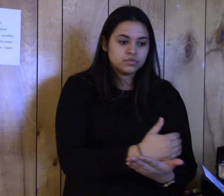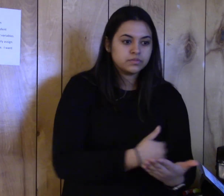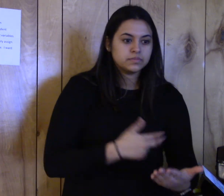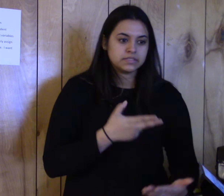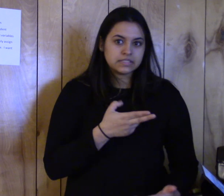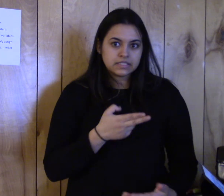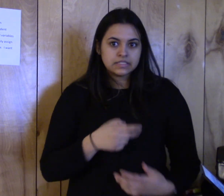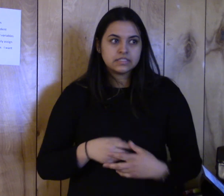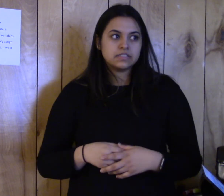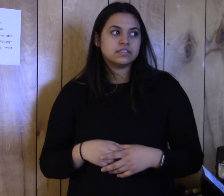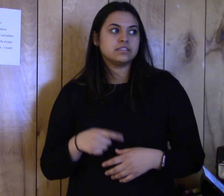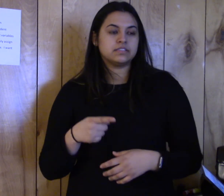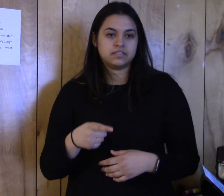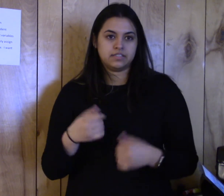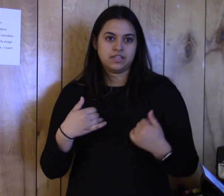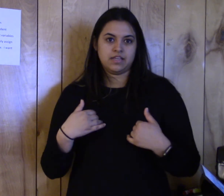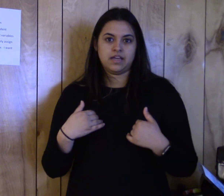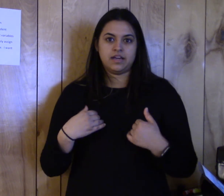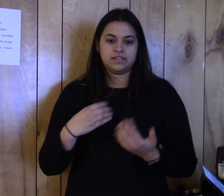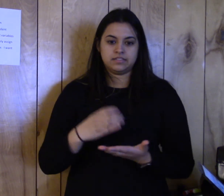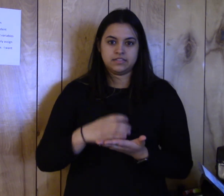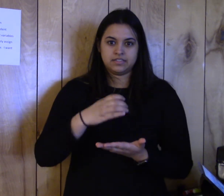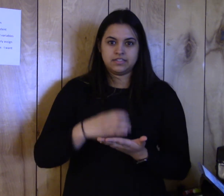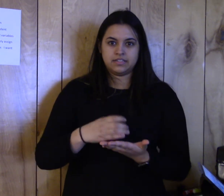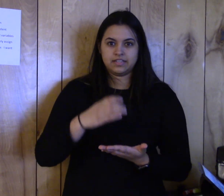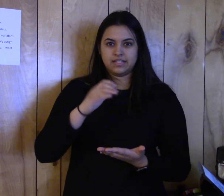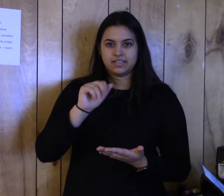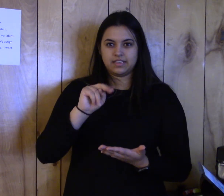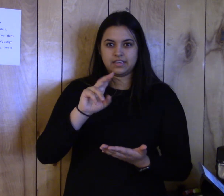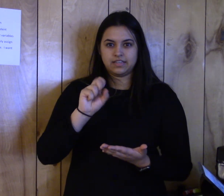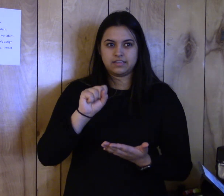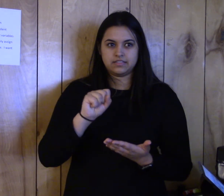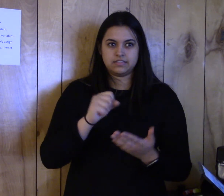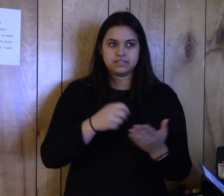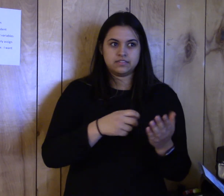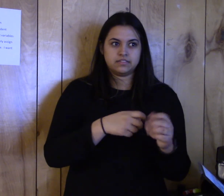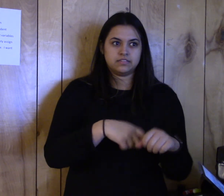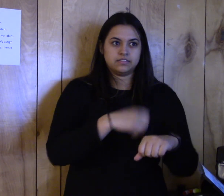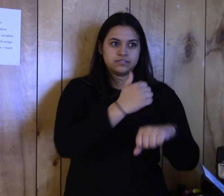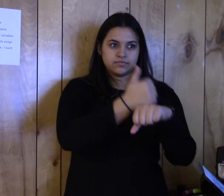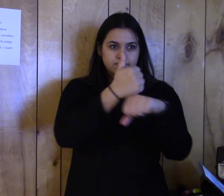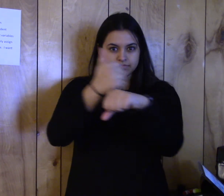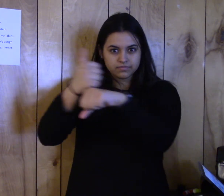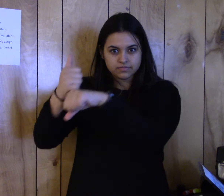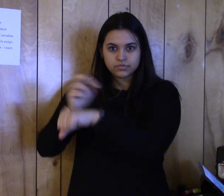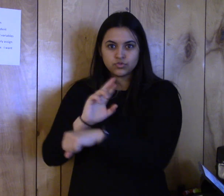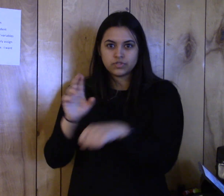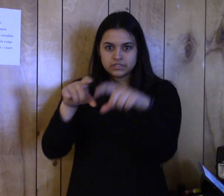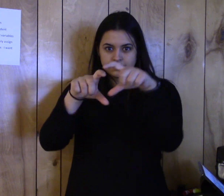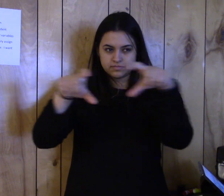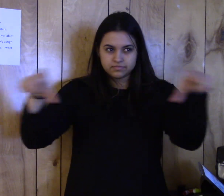he's got cans already lined up on a log for us, even though he didn't know that we were going to be doing that. So I figured it's not for